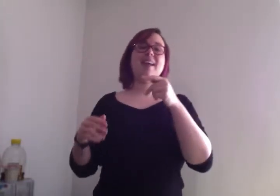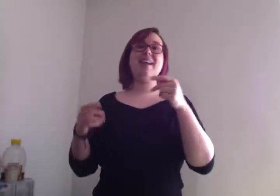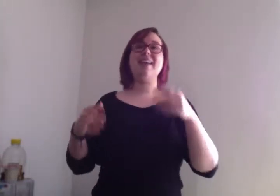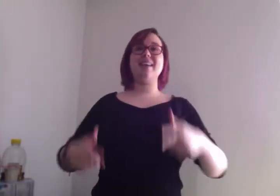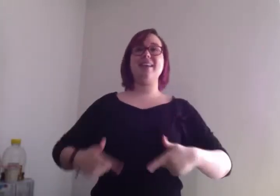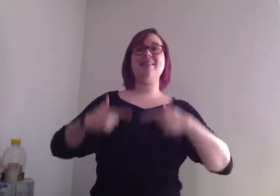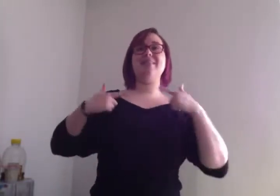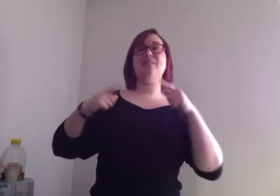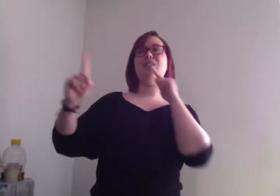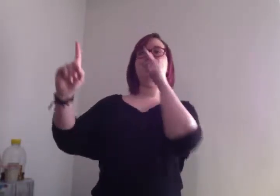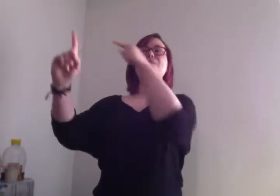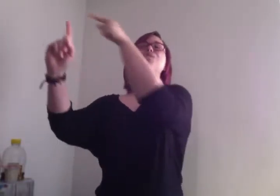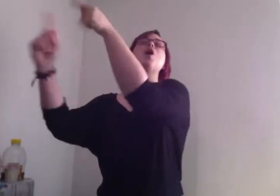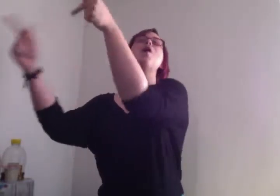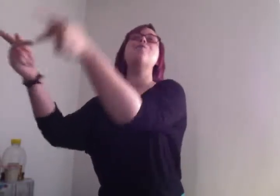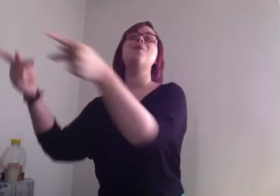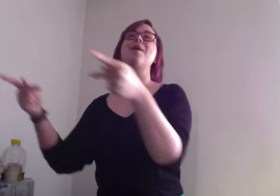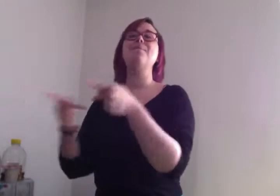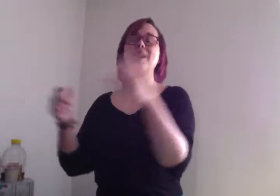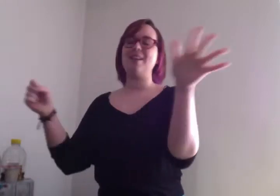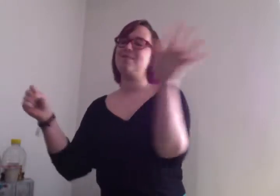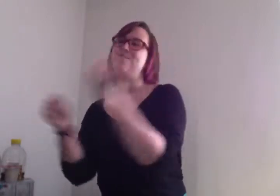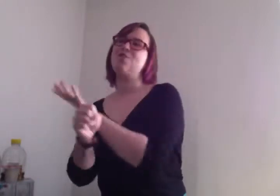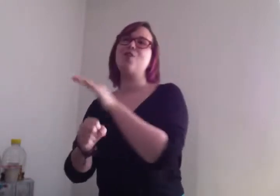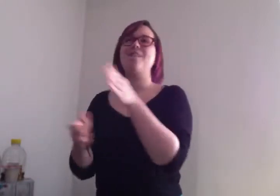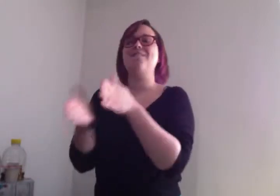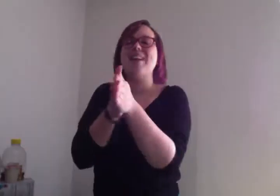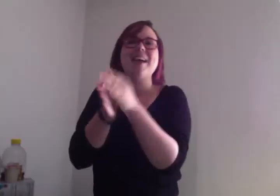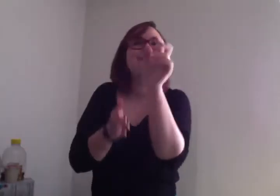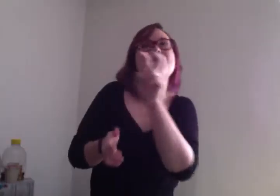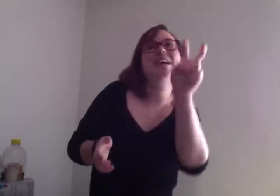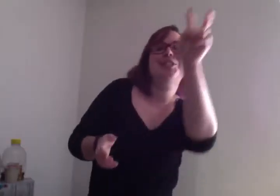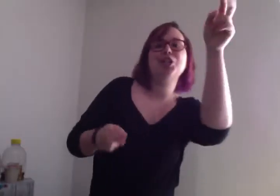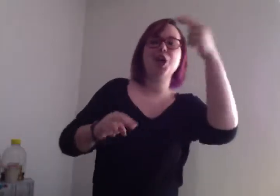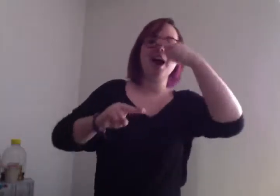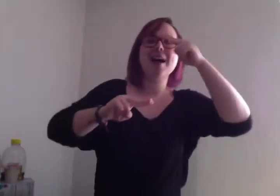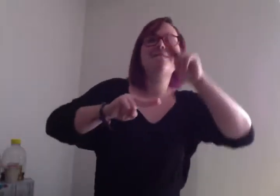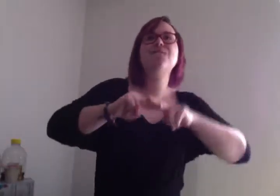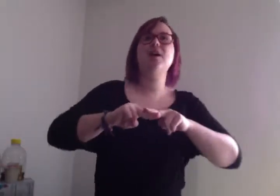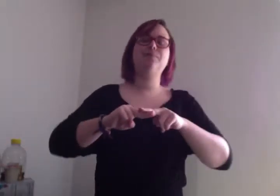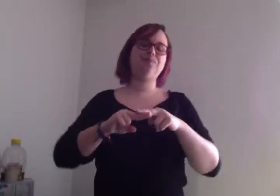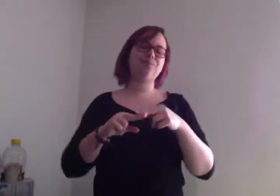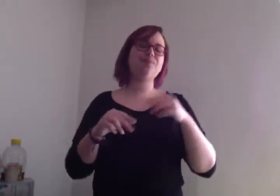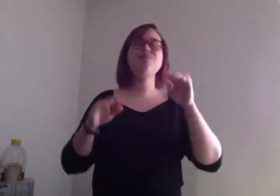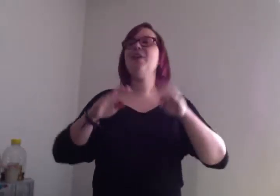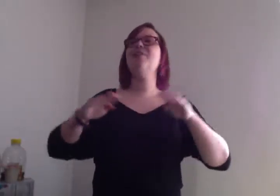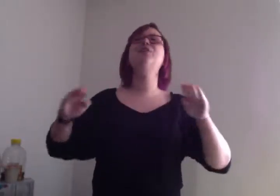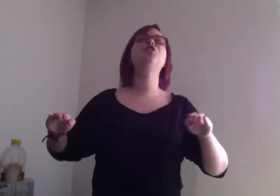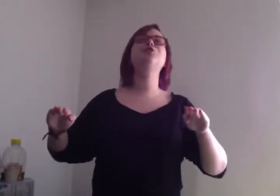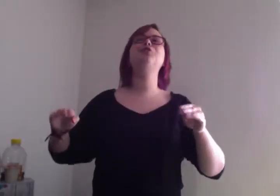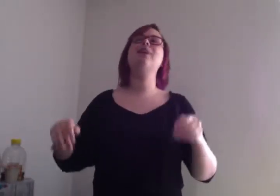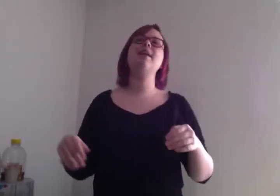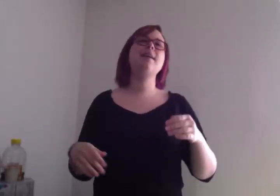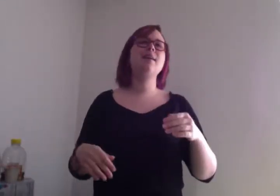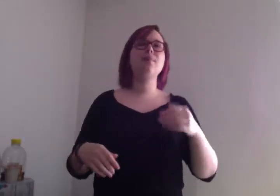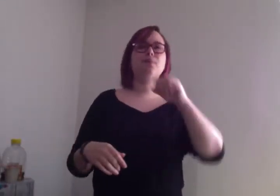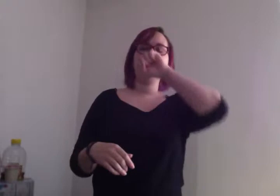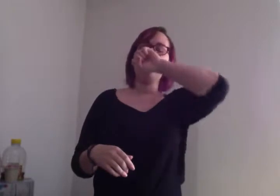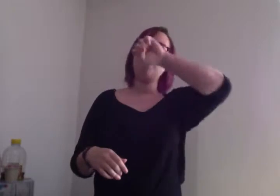The children loved to hear stories about him, and Peter Pan himself, with the fairy Tinker Bell, would